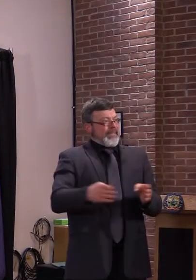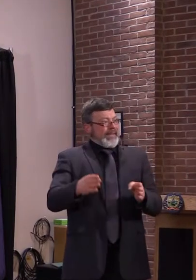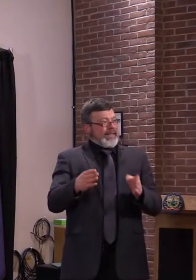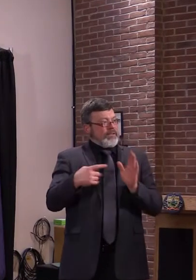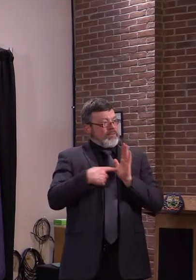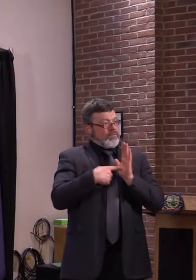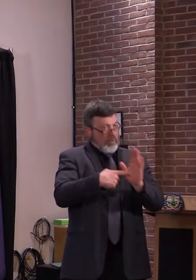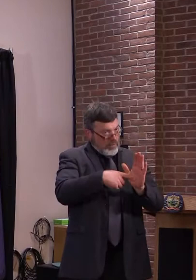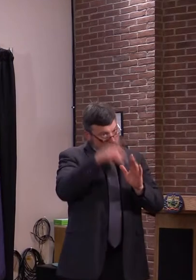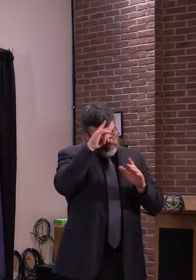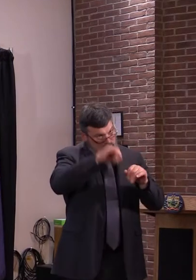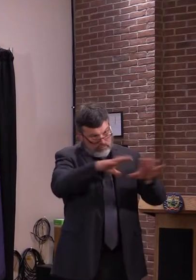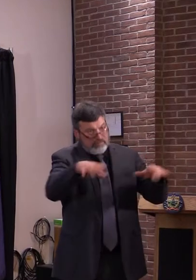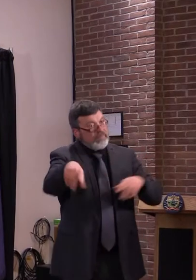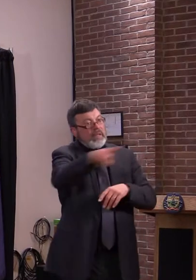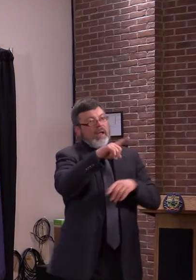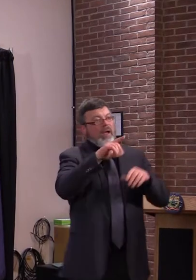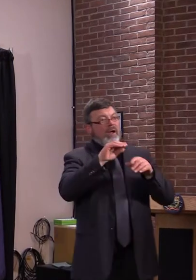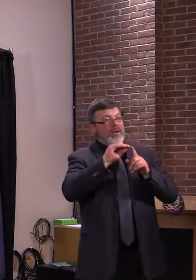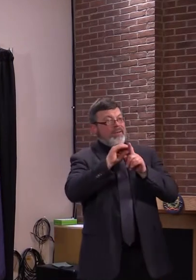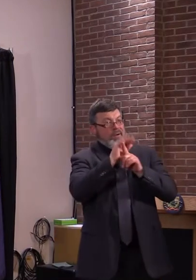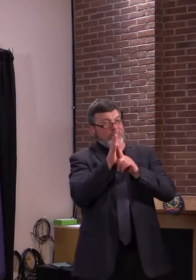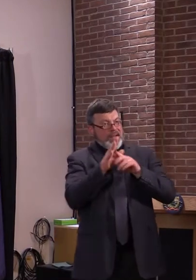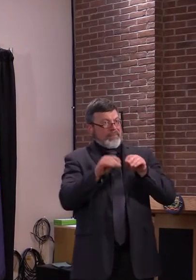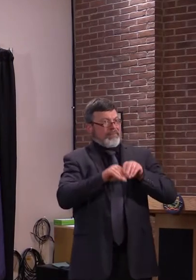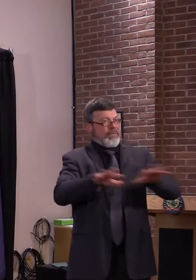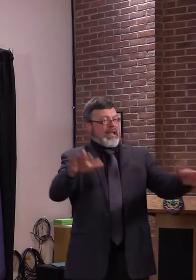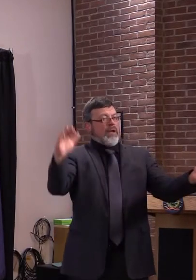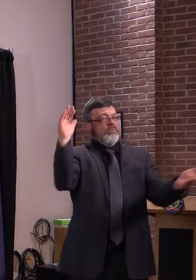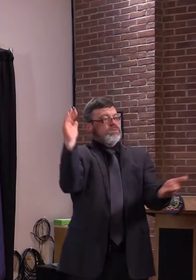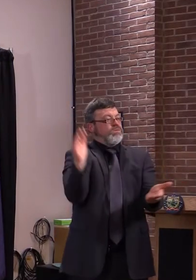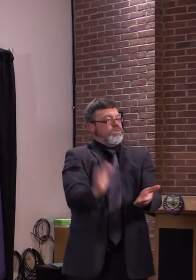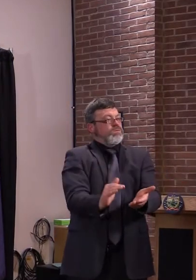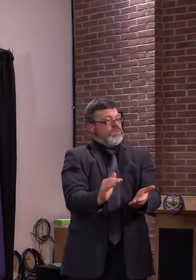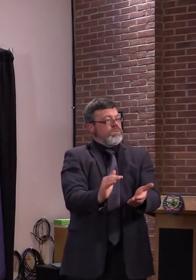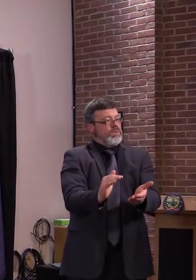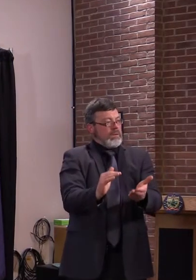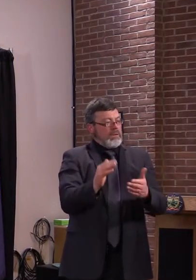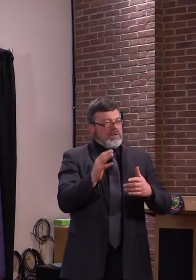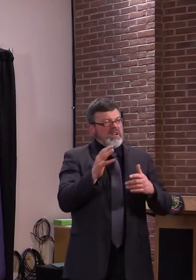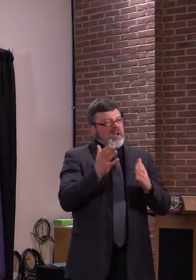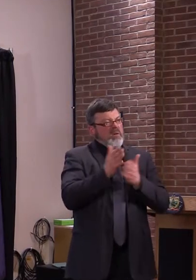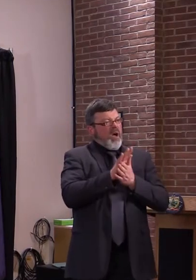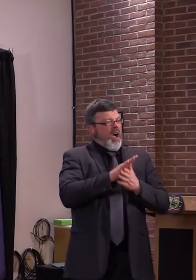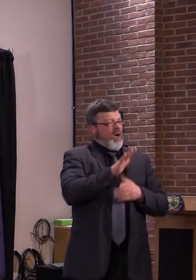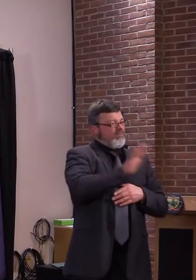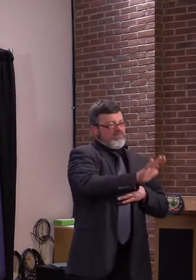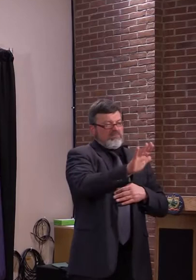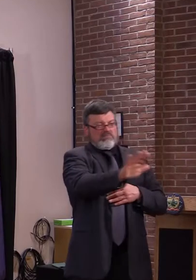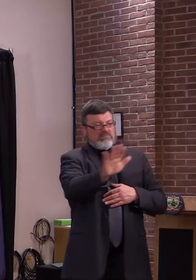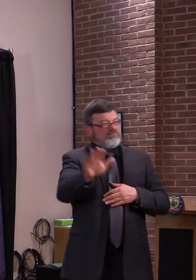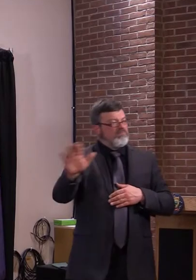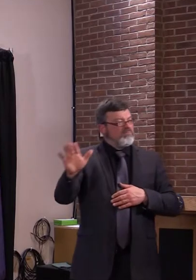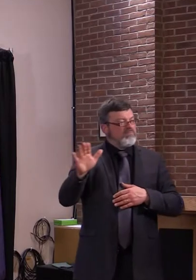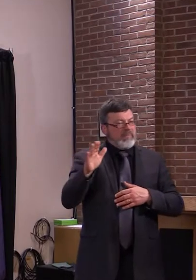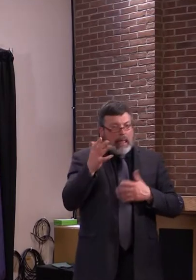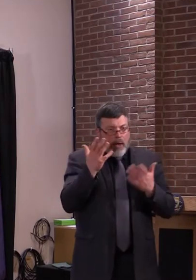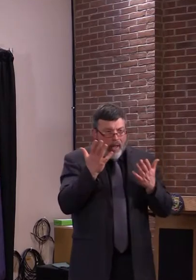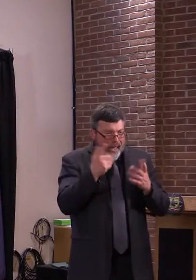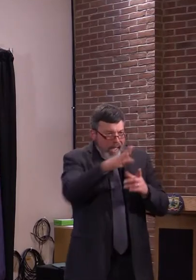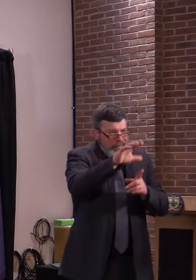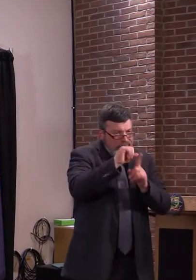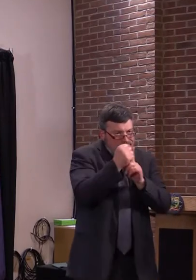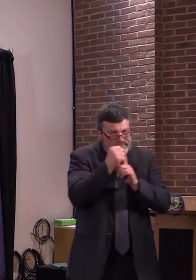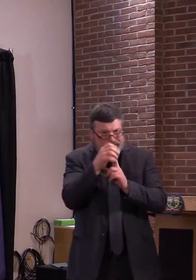health recommendations to a more individualized approach, based on one's own circumstances and health